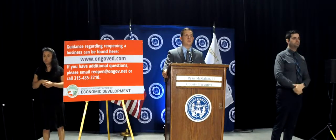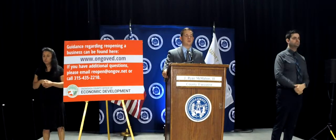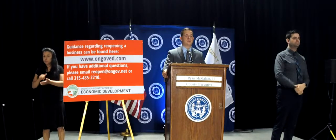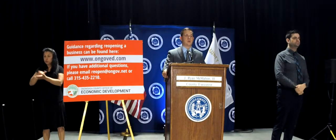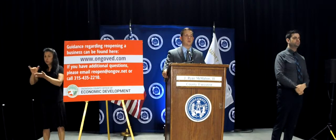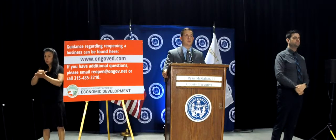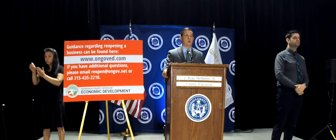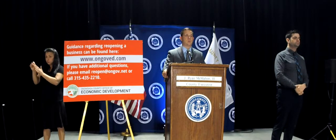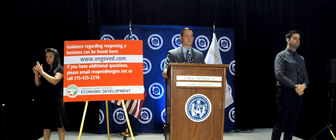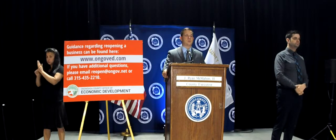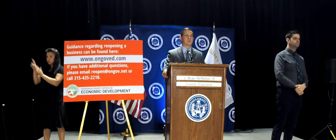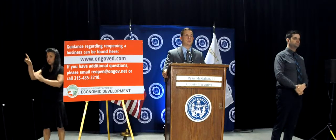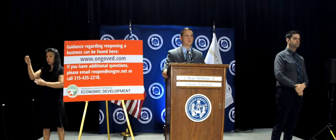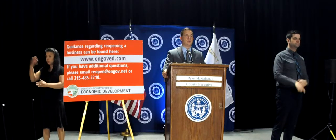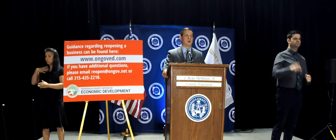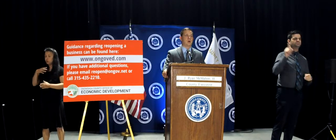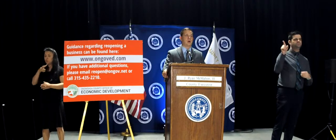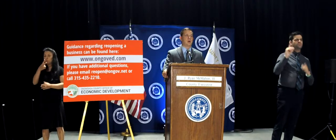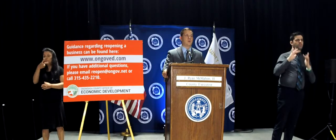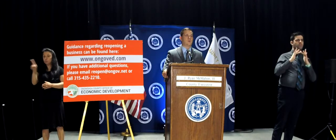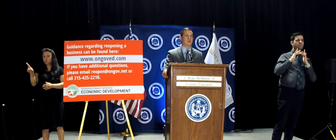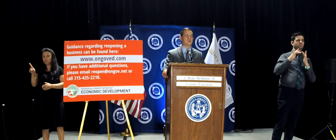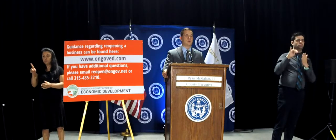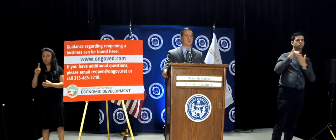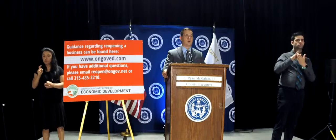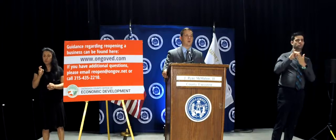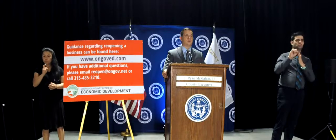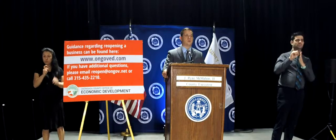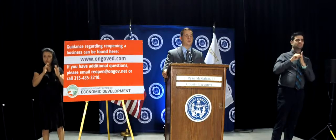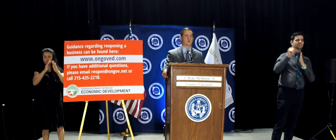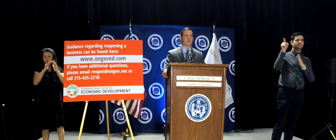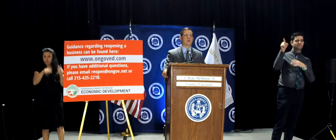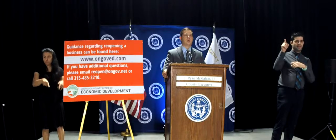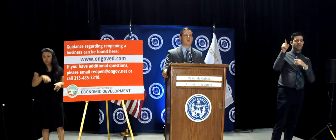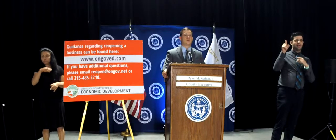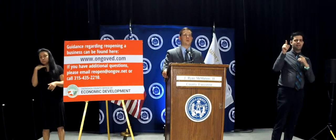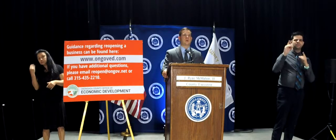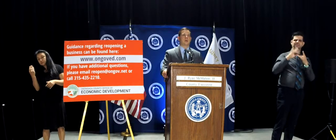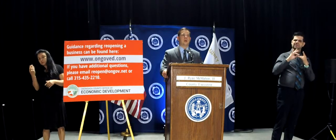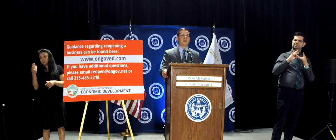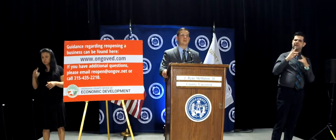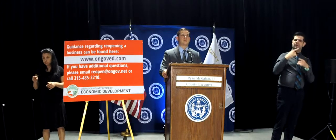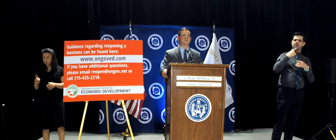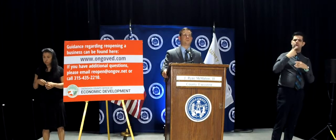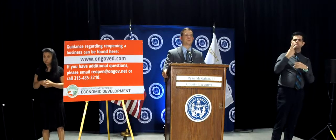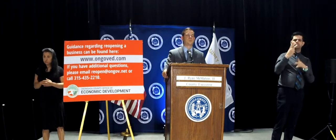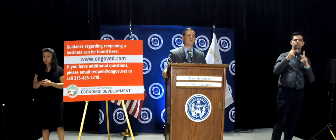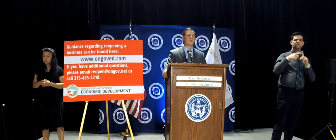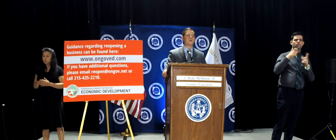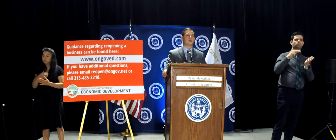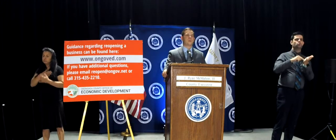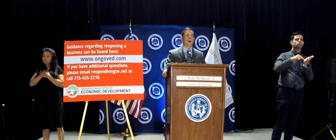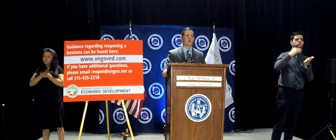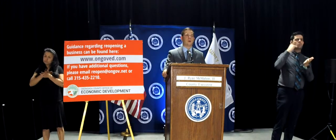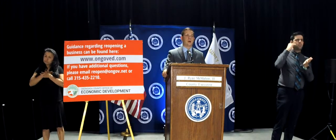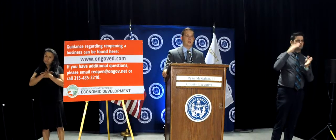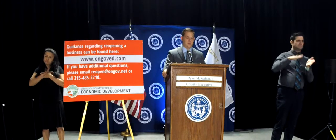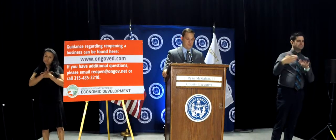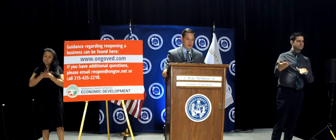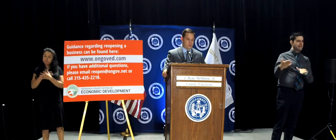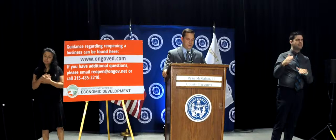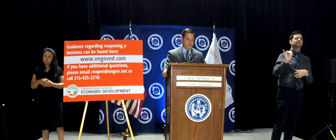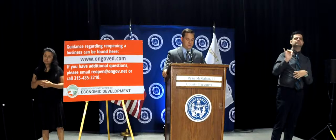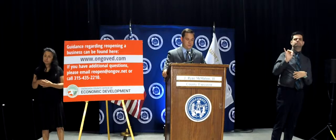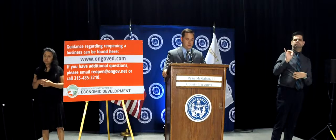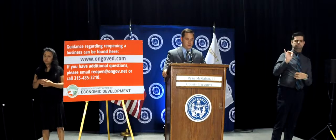2 individuals in nursing homes over the last 24 hours. So certainly let's think about them